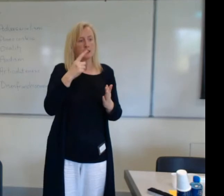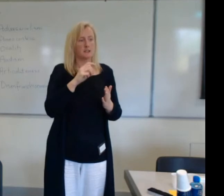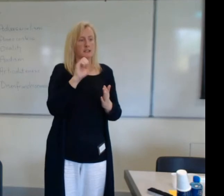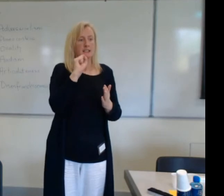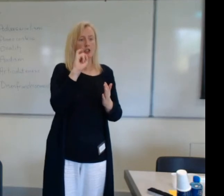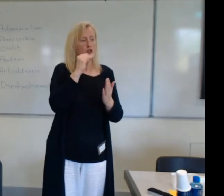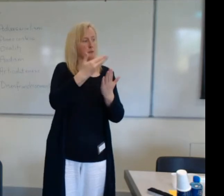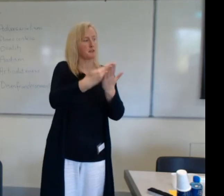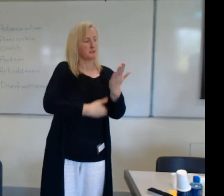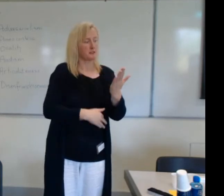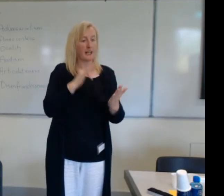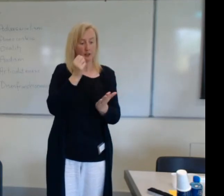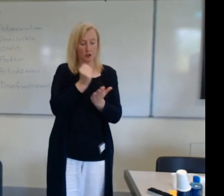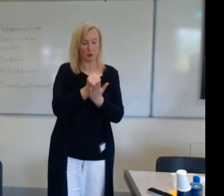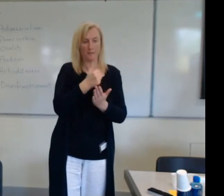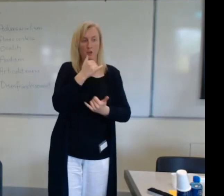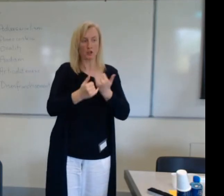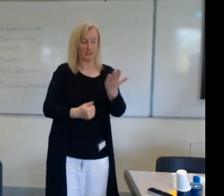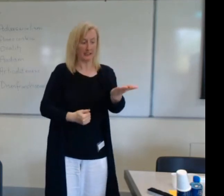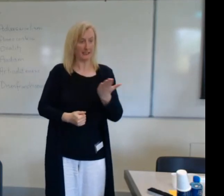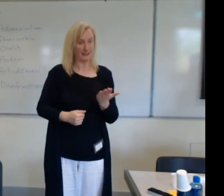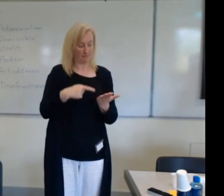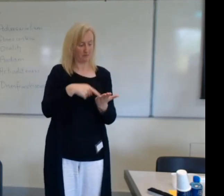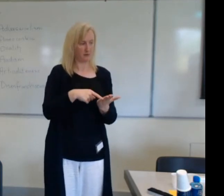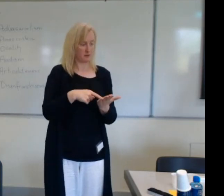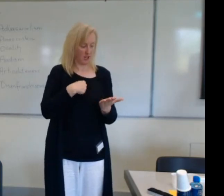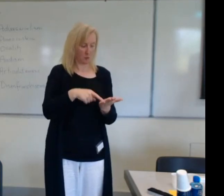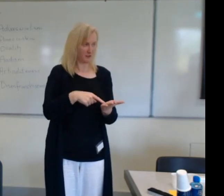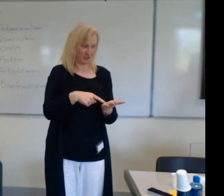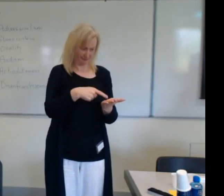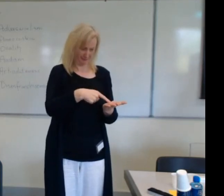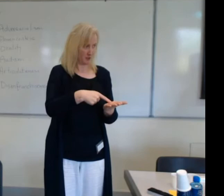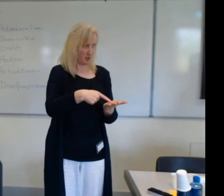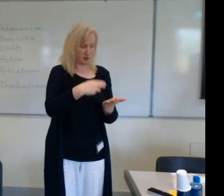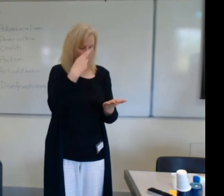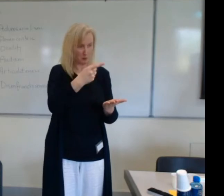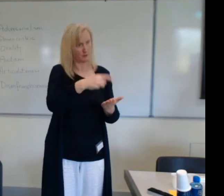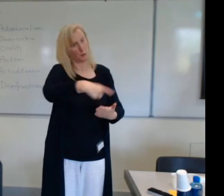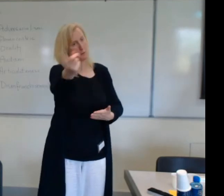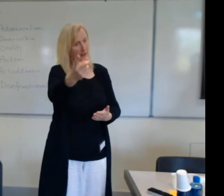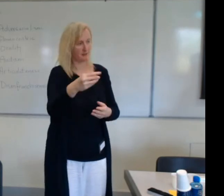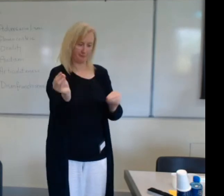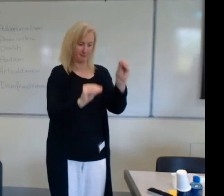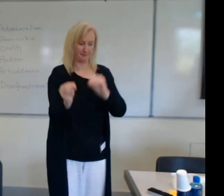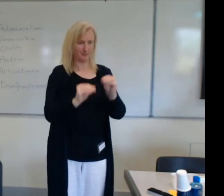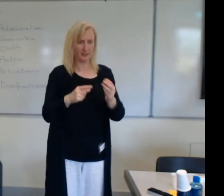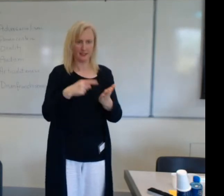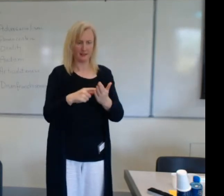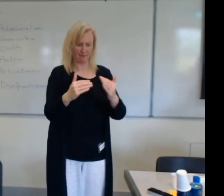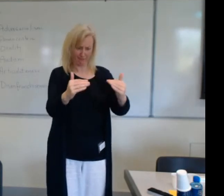a student in first year had given me this as an attempt, I would have sent it back to him and said, listen, seriously, this is ridiculously poor, because they didn't